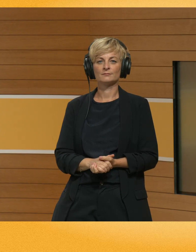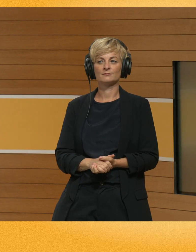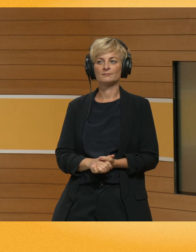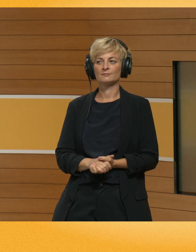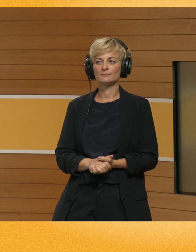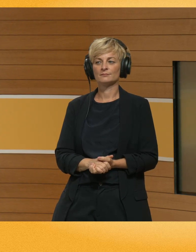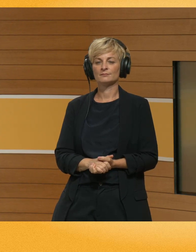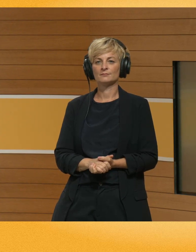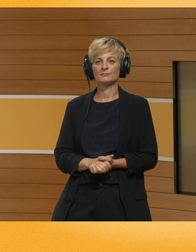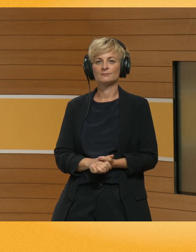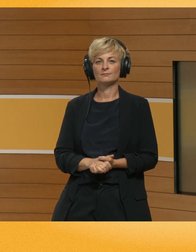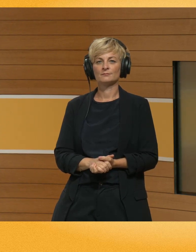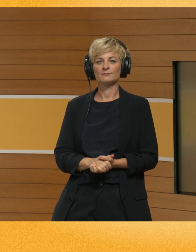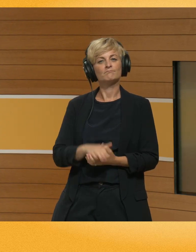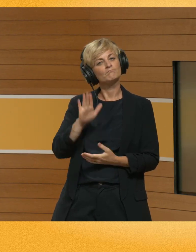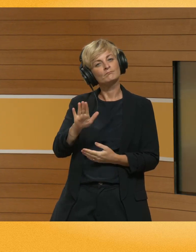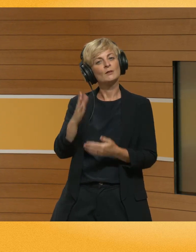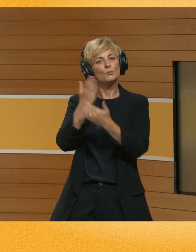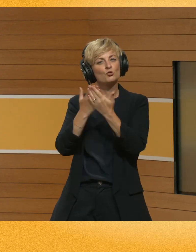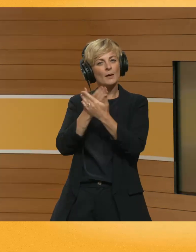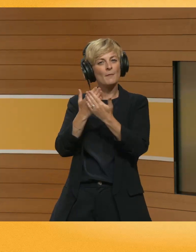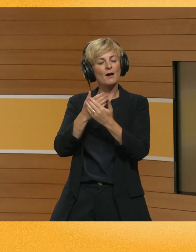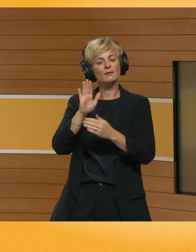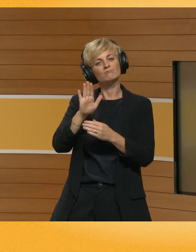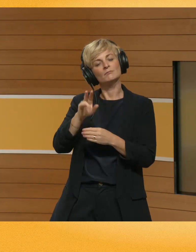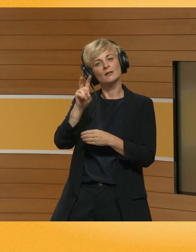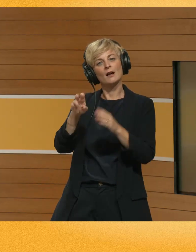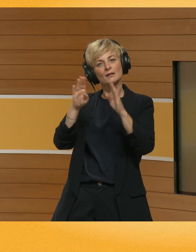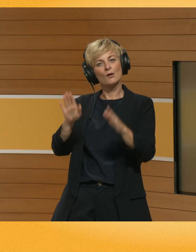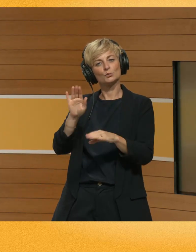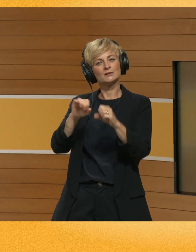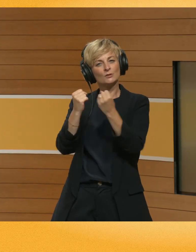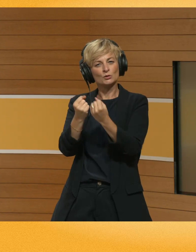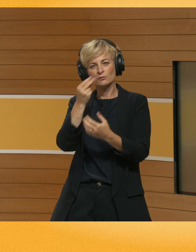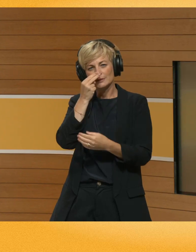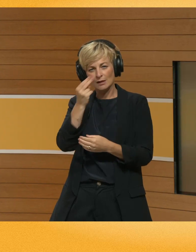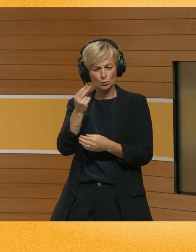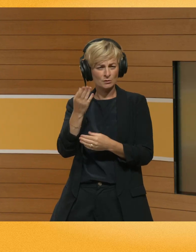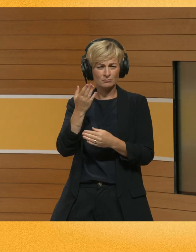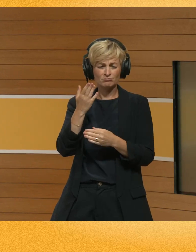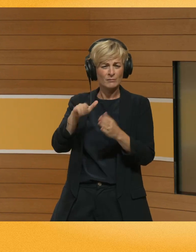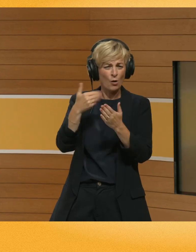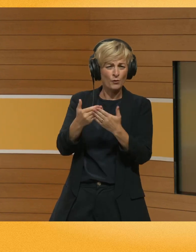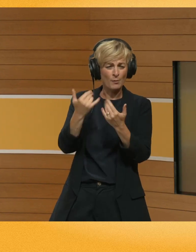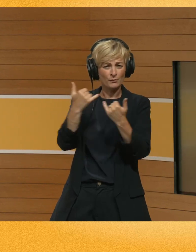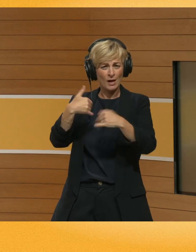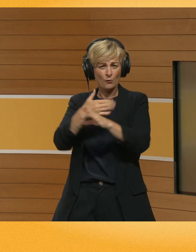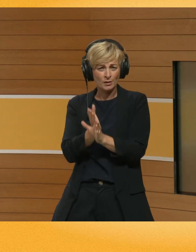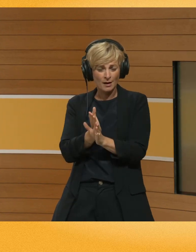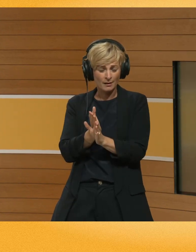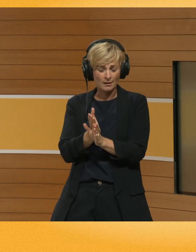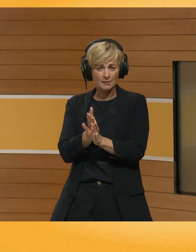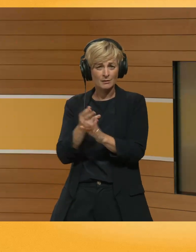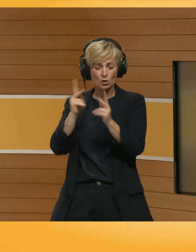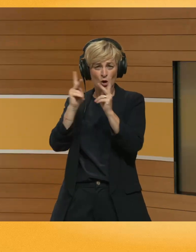reallocated? Did you postpone something or? So in the COVID-19 pandemic,